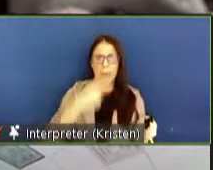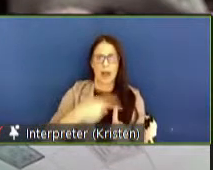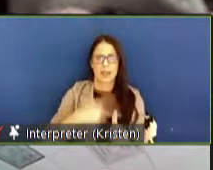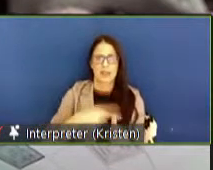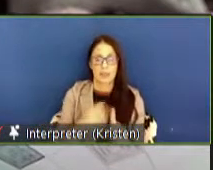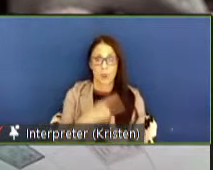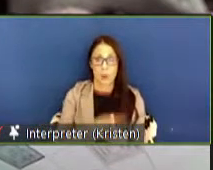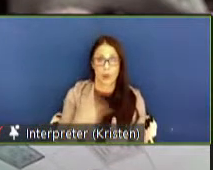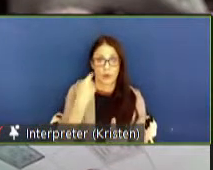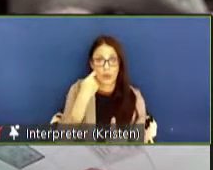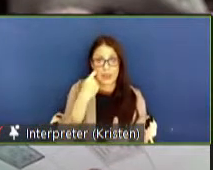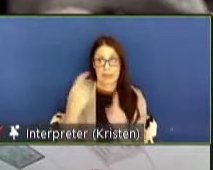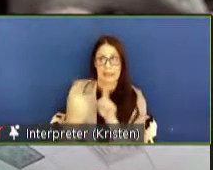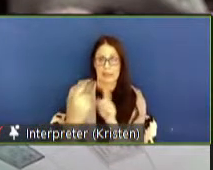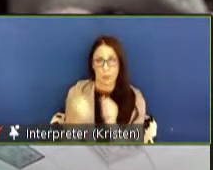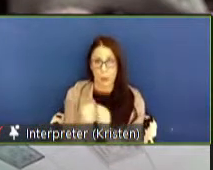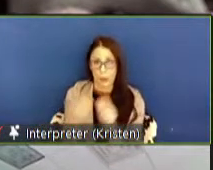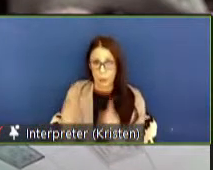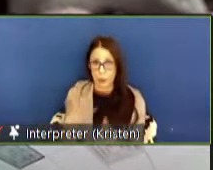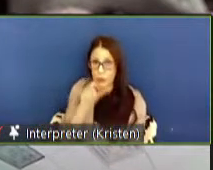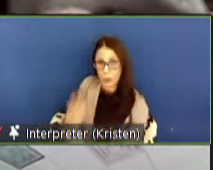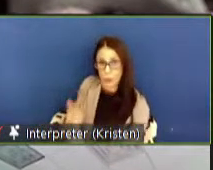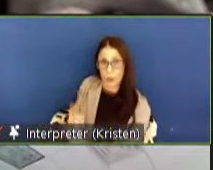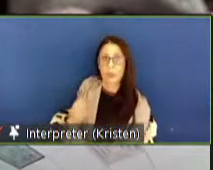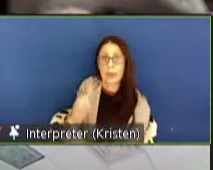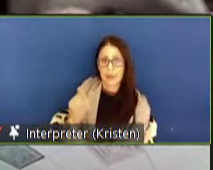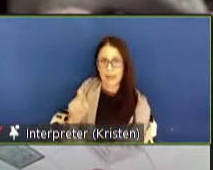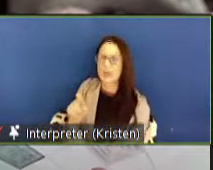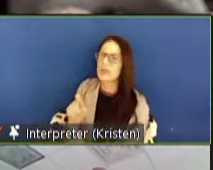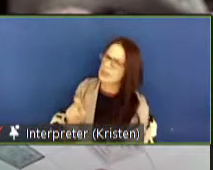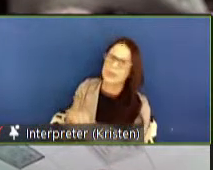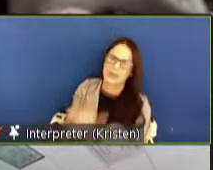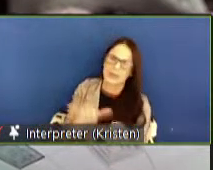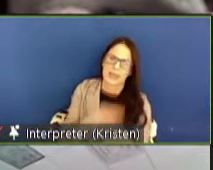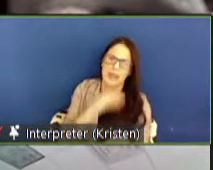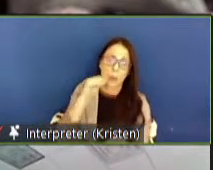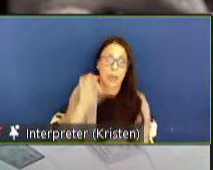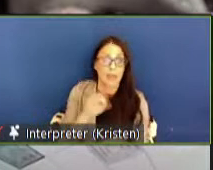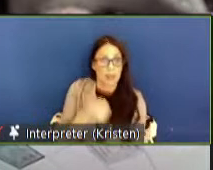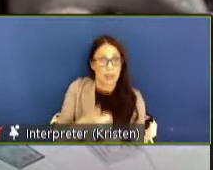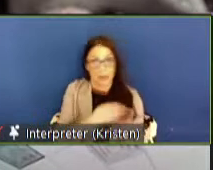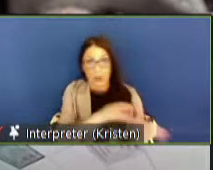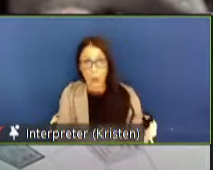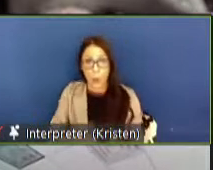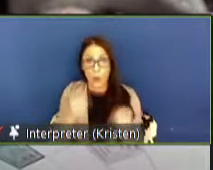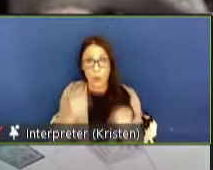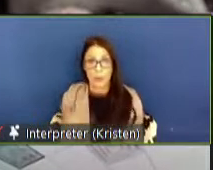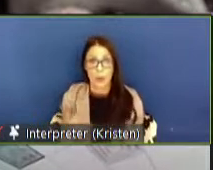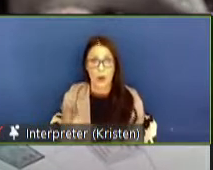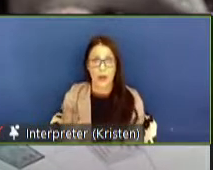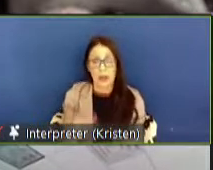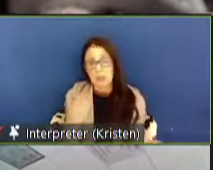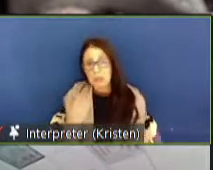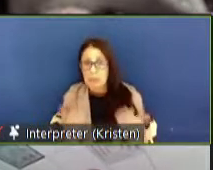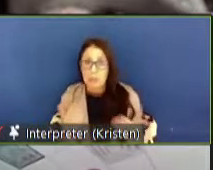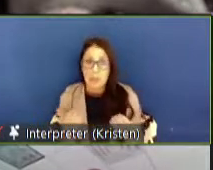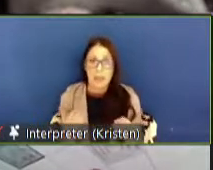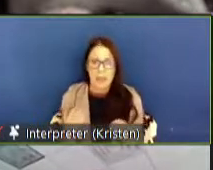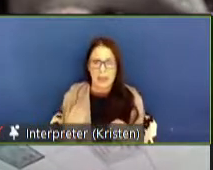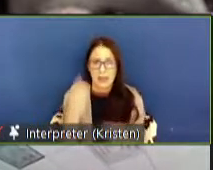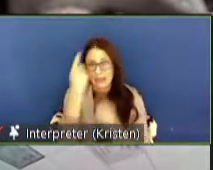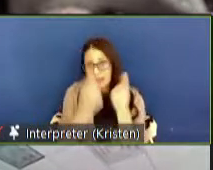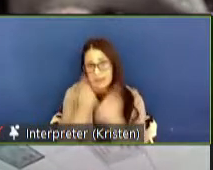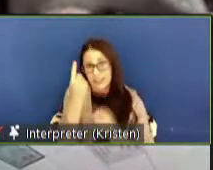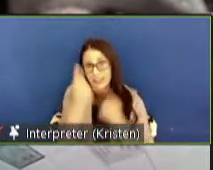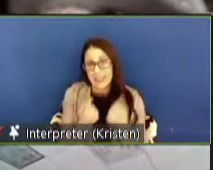with COVID, please stay home. If you are hosting a party, think about hosting smaller, shorter outdoor